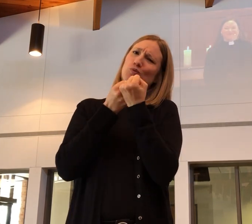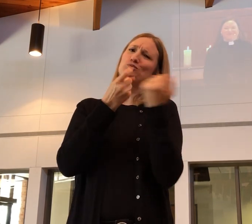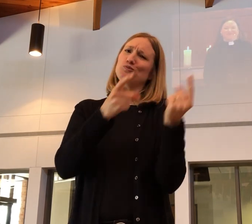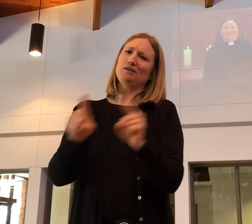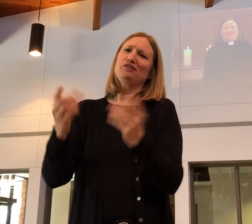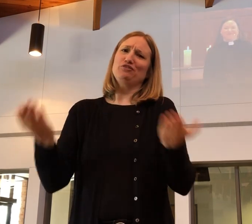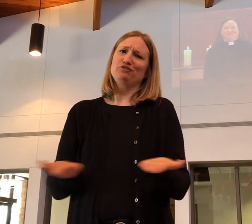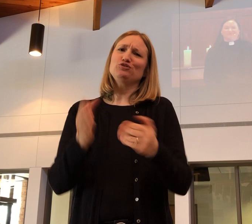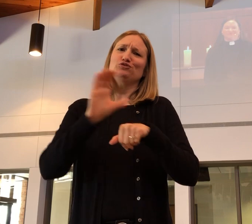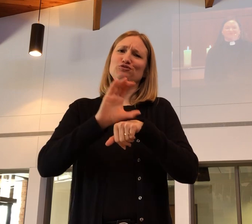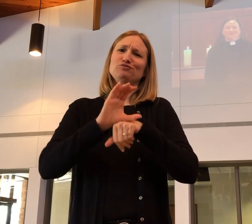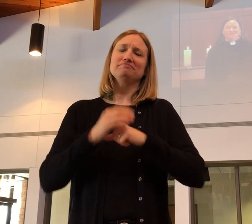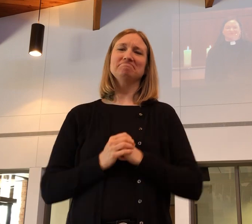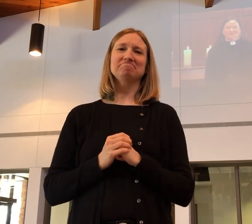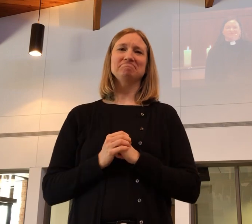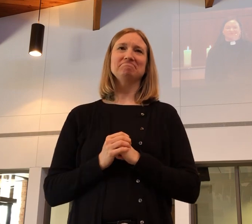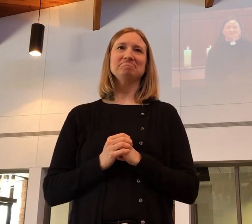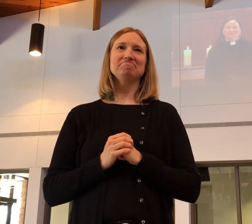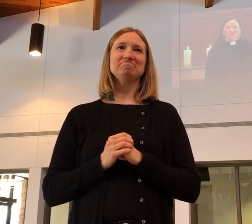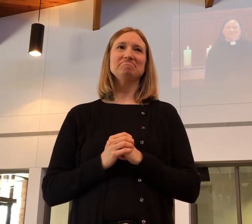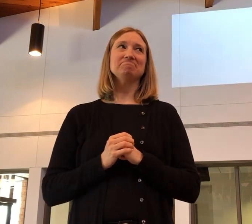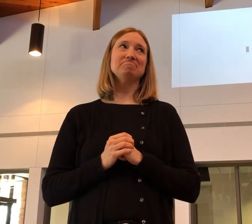on.